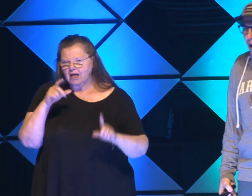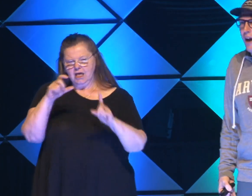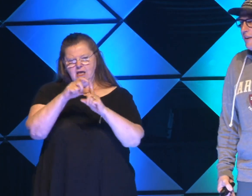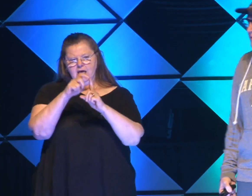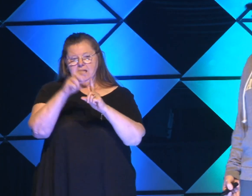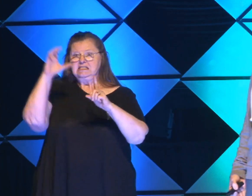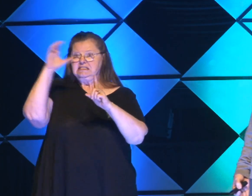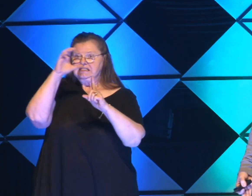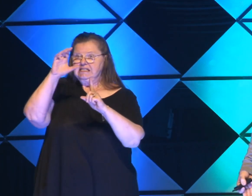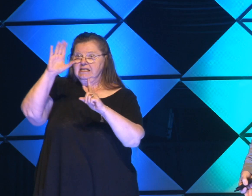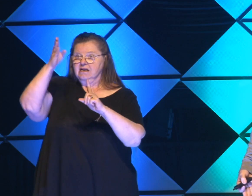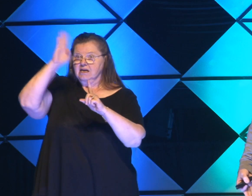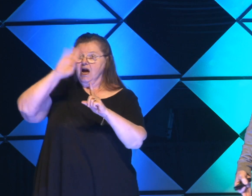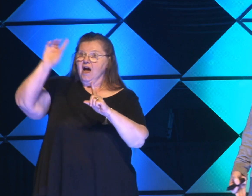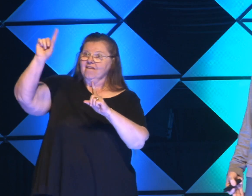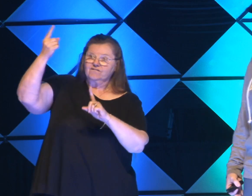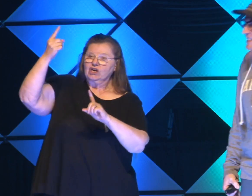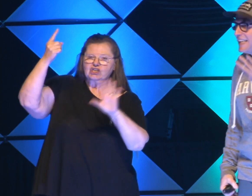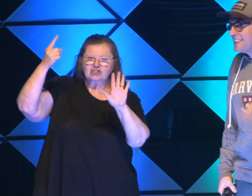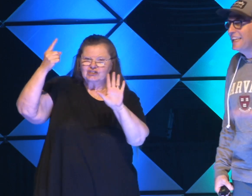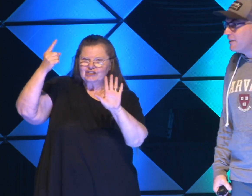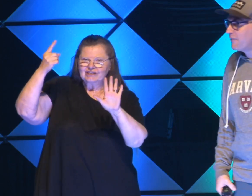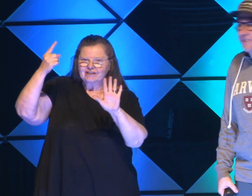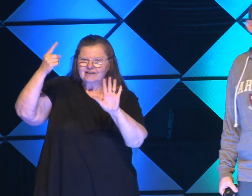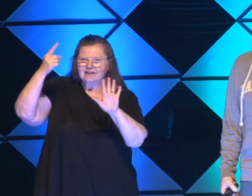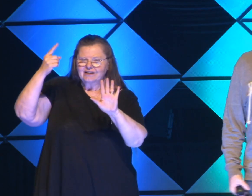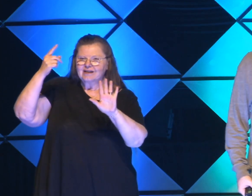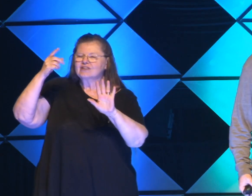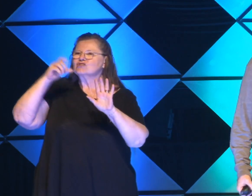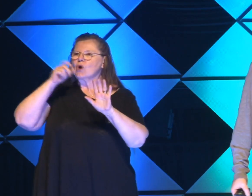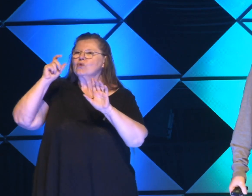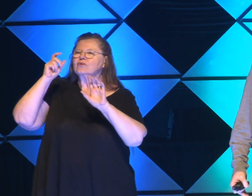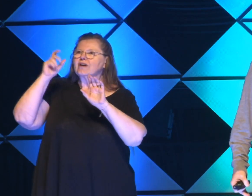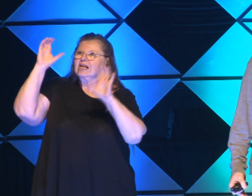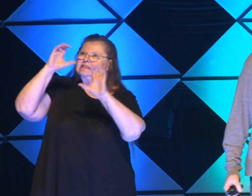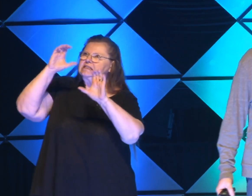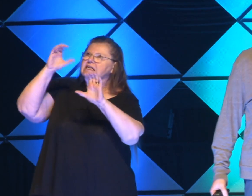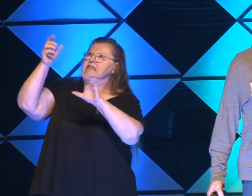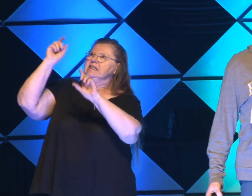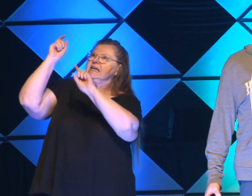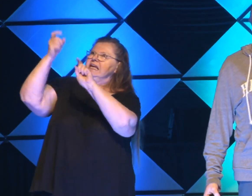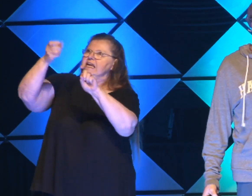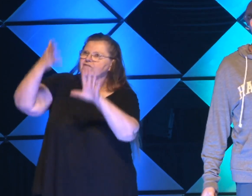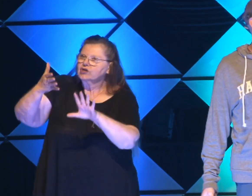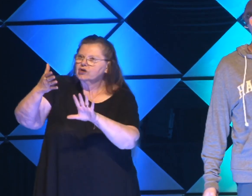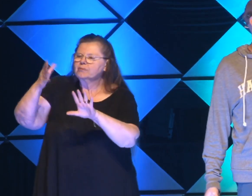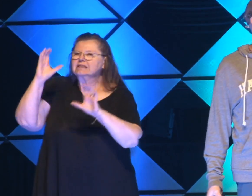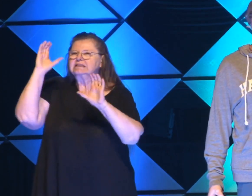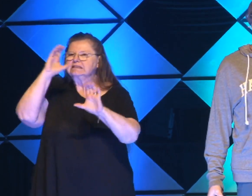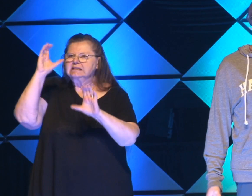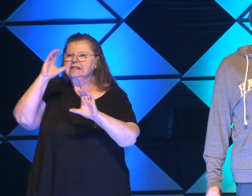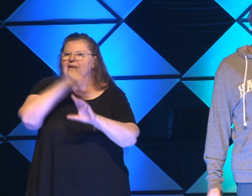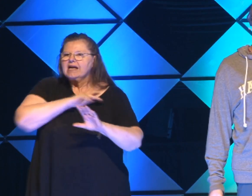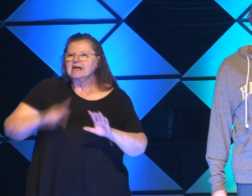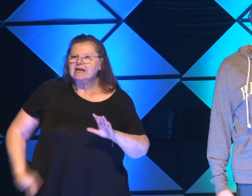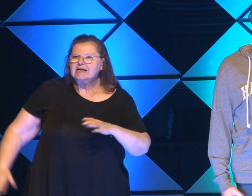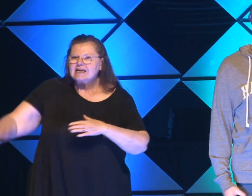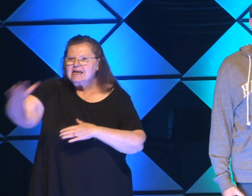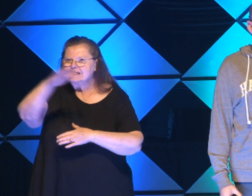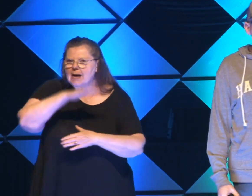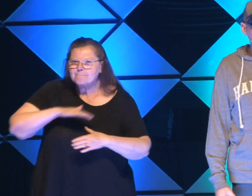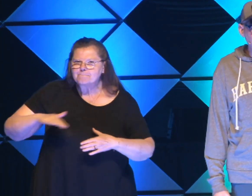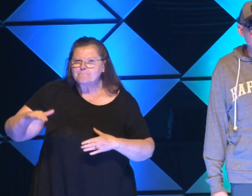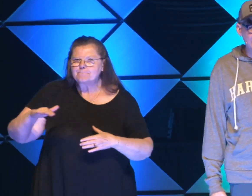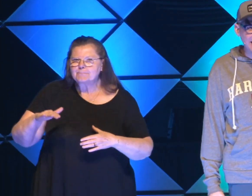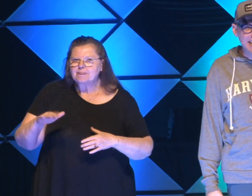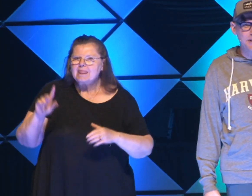seek God first. He never said seek the giver of the gift. You know what he said? He said seek the kingdom. Isn't that interesting? He